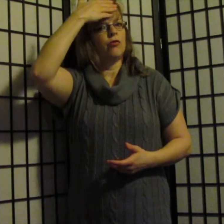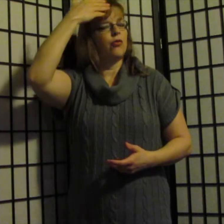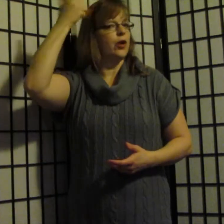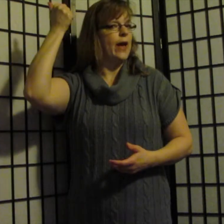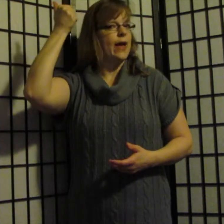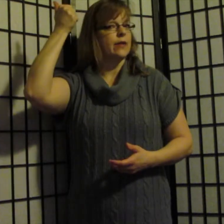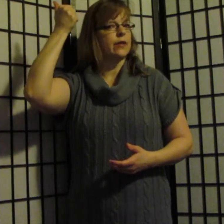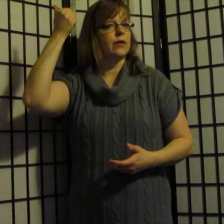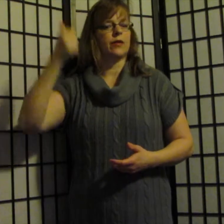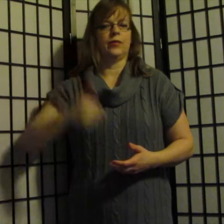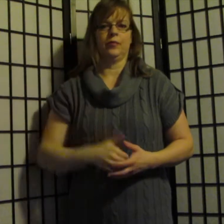Forget.